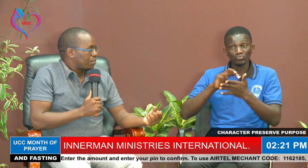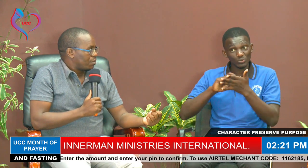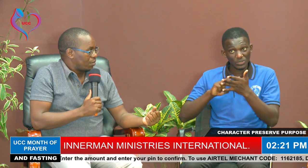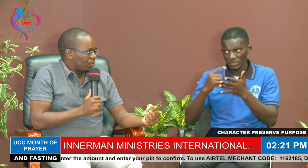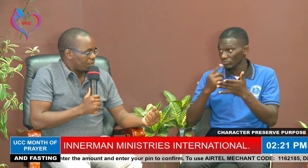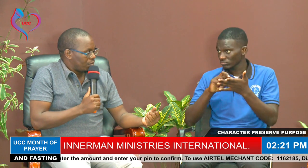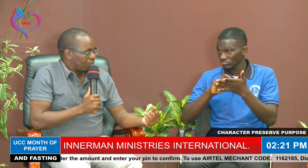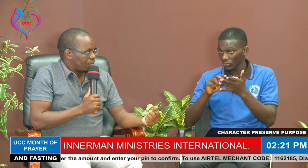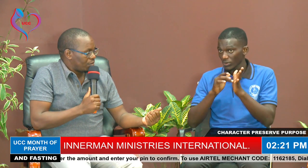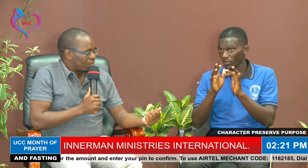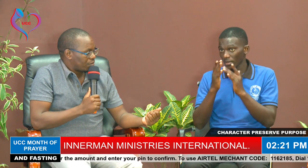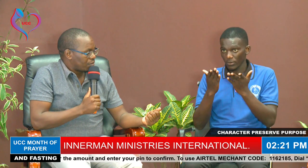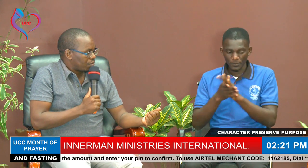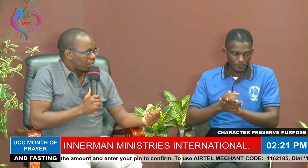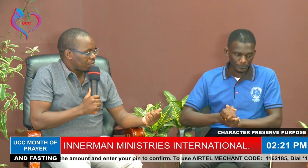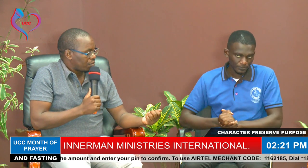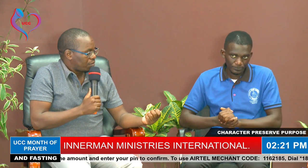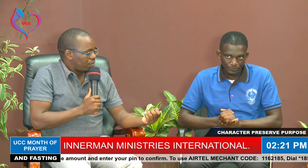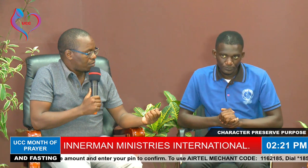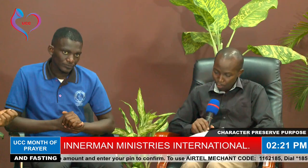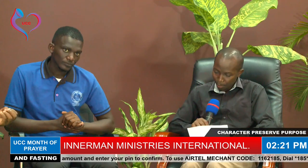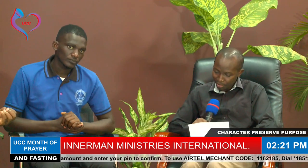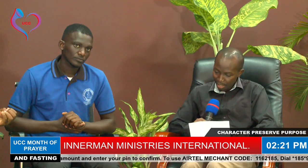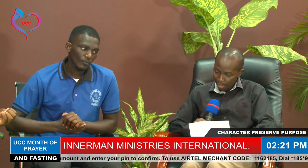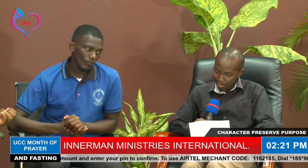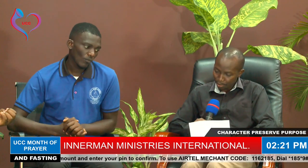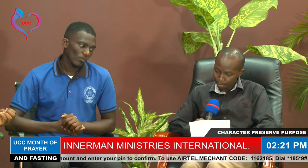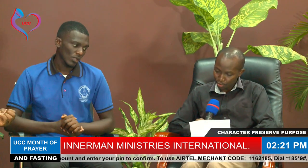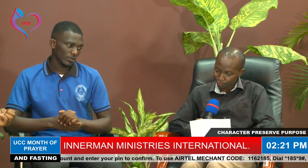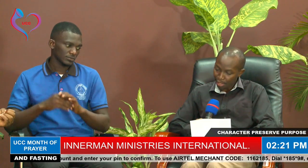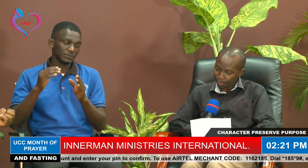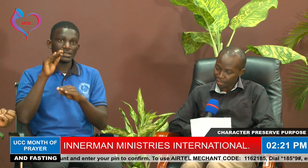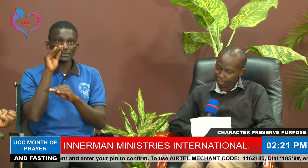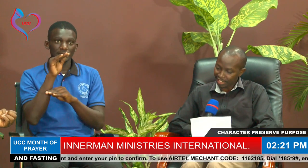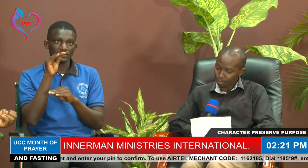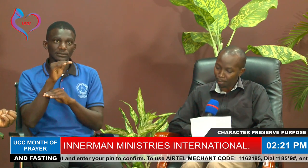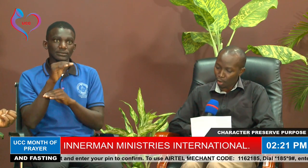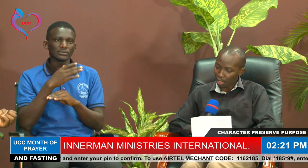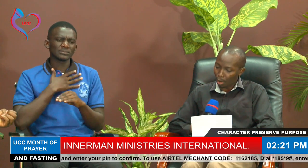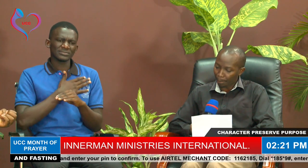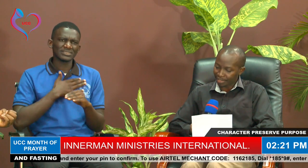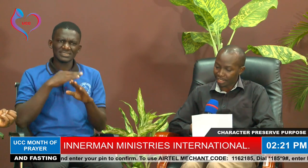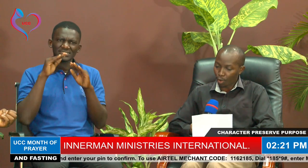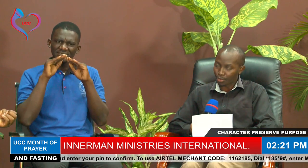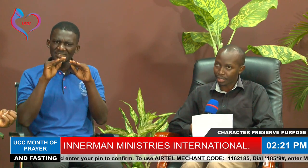Weewaawo. Weewaawo. Uno nabuza Semugabi Joseph, please emphasize more about our purpose in the world.